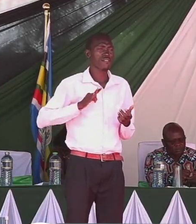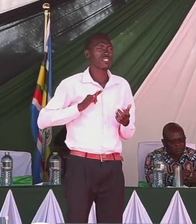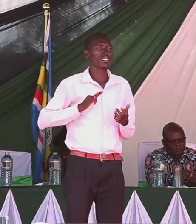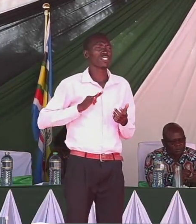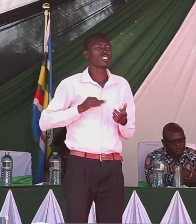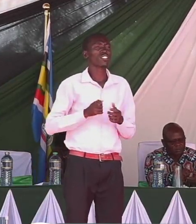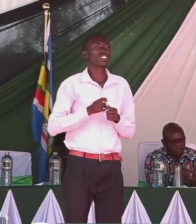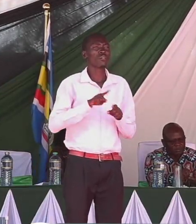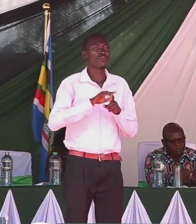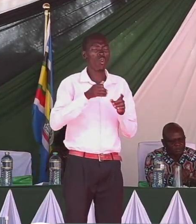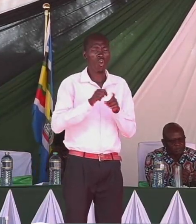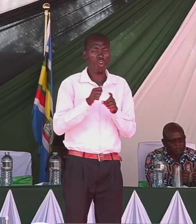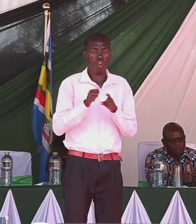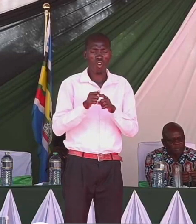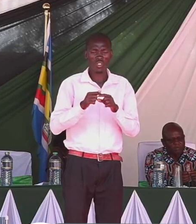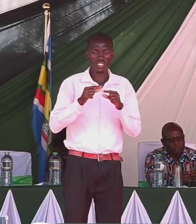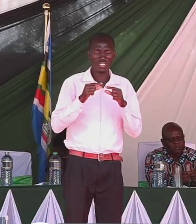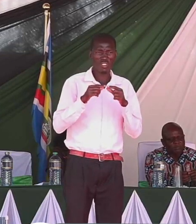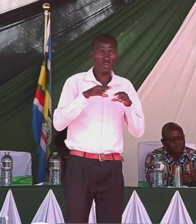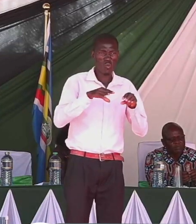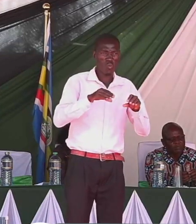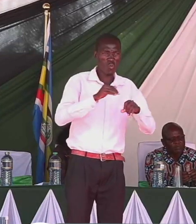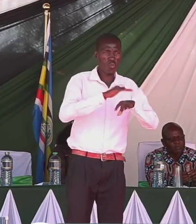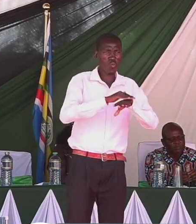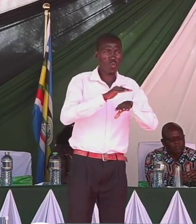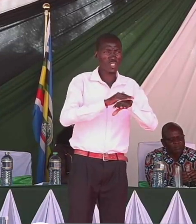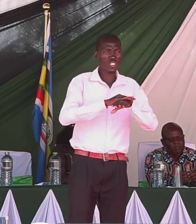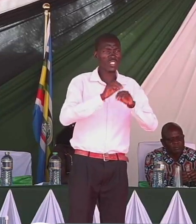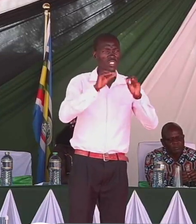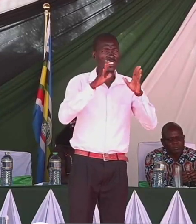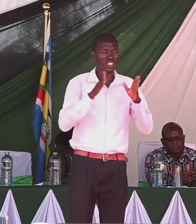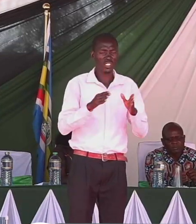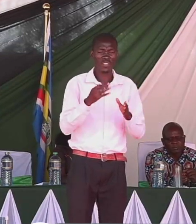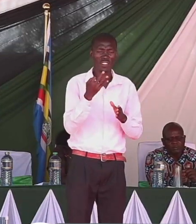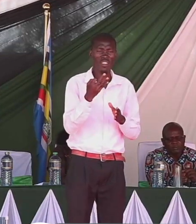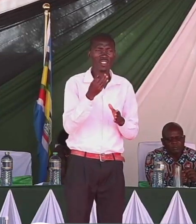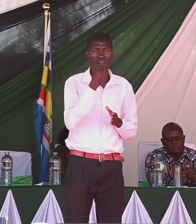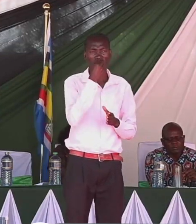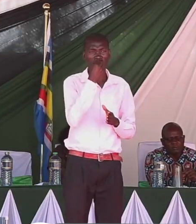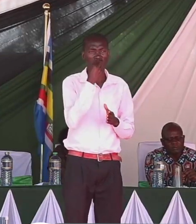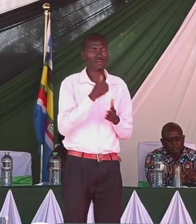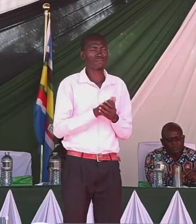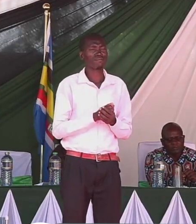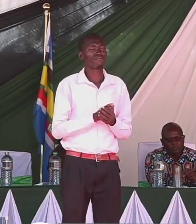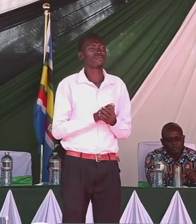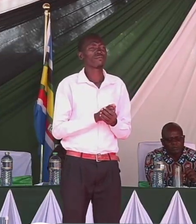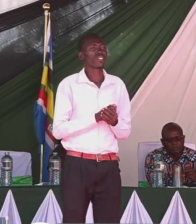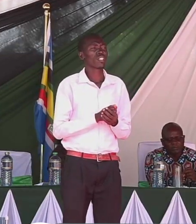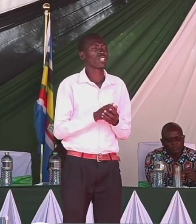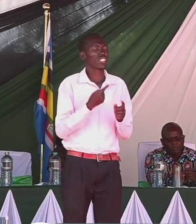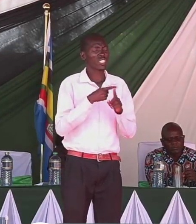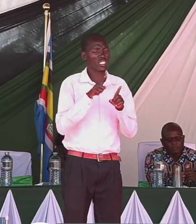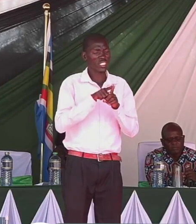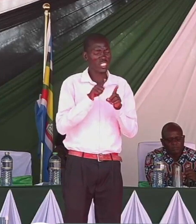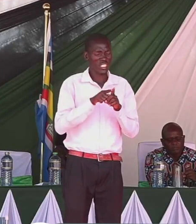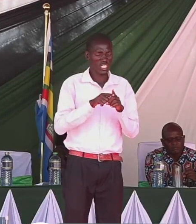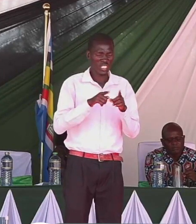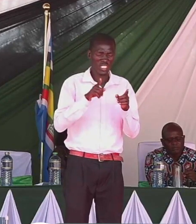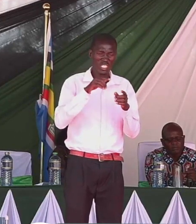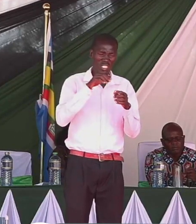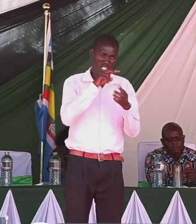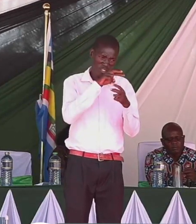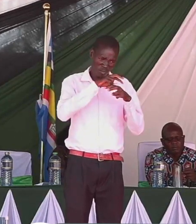a total of 7. Then quality assurance officers, we only have 3 males. Checking on that data,